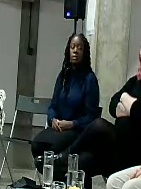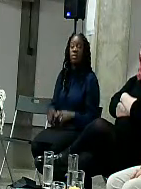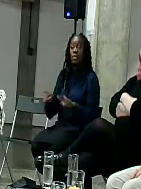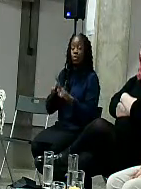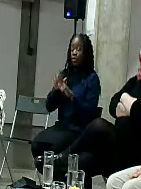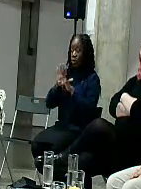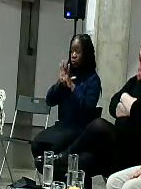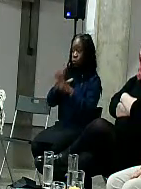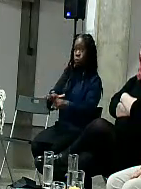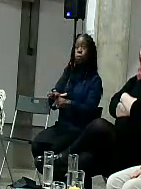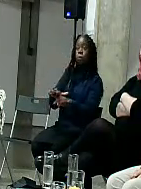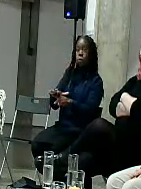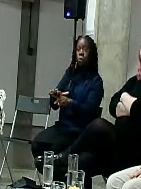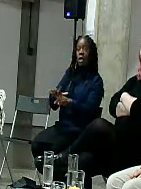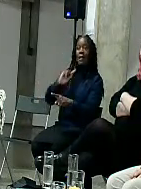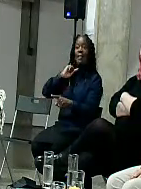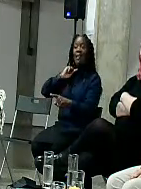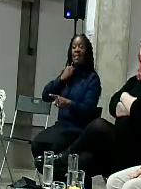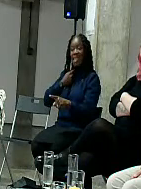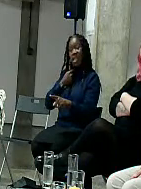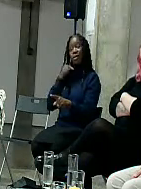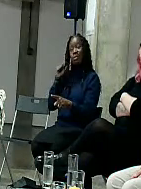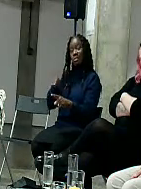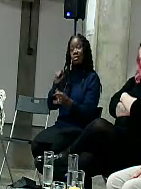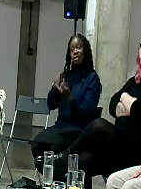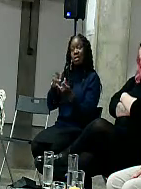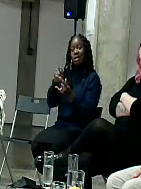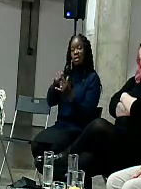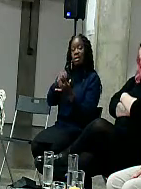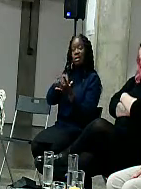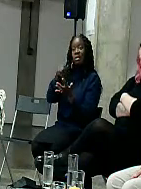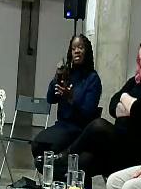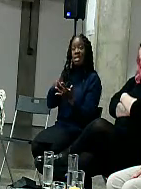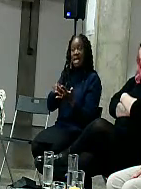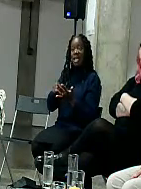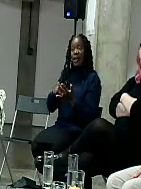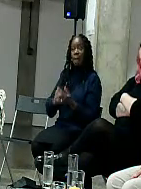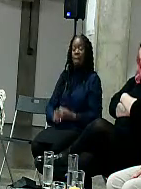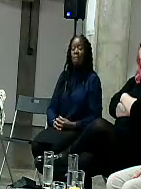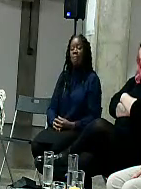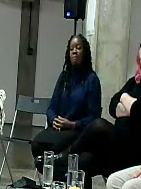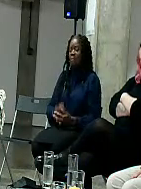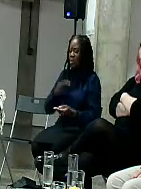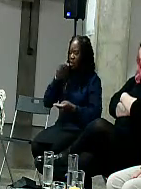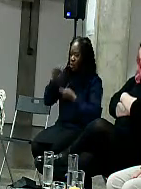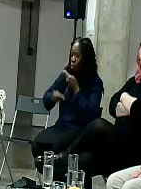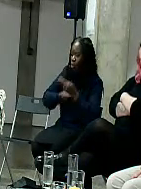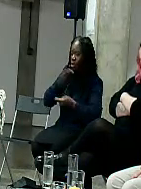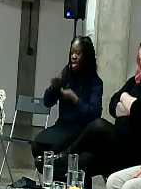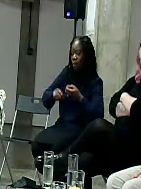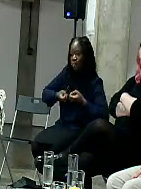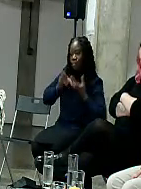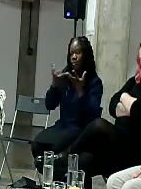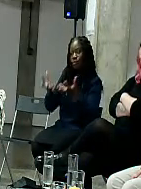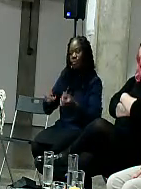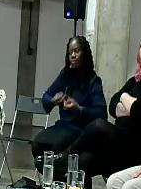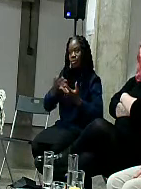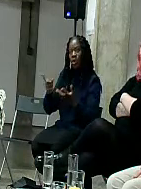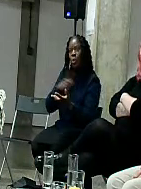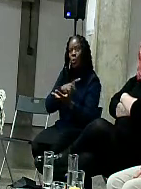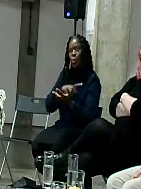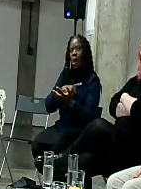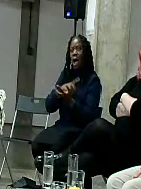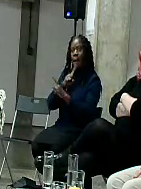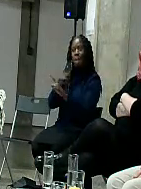force that had killed Shaney. I tell this story because nobody believes it.